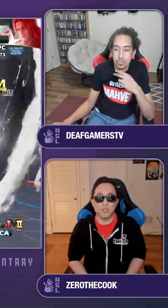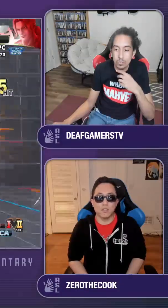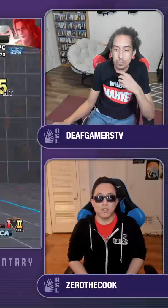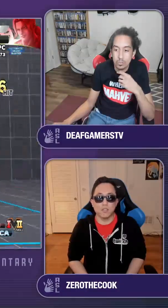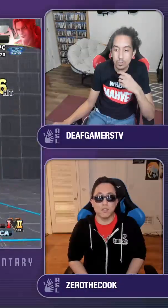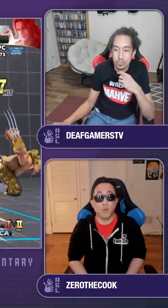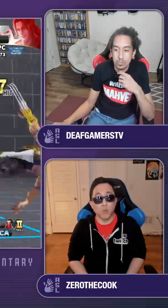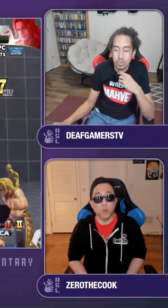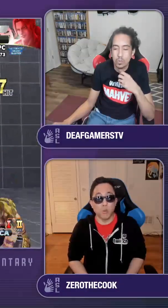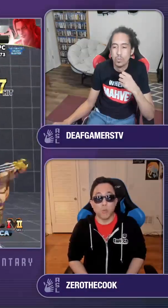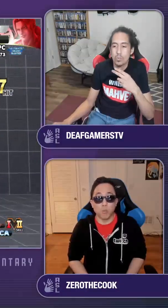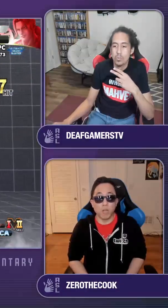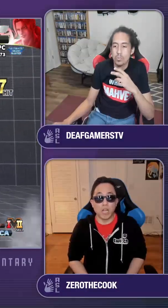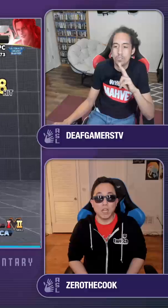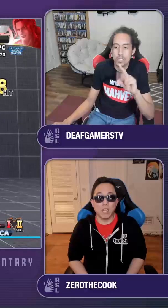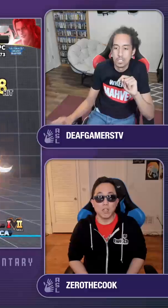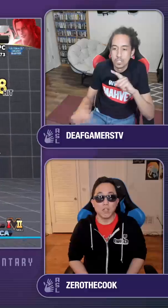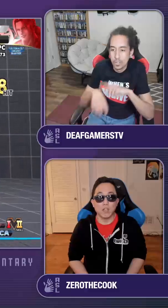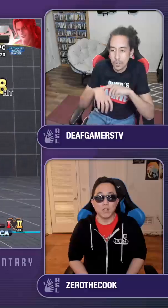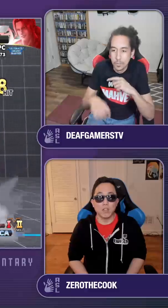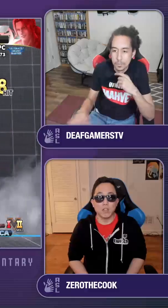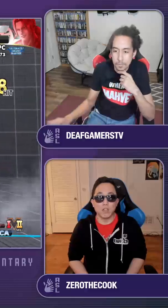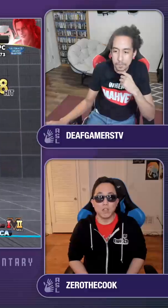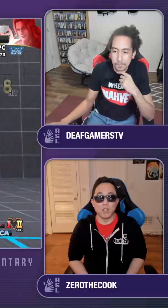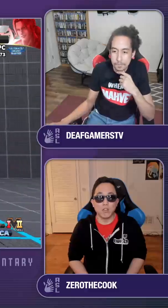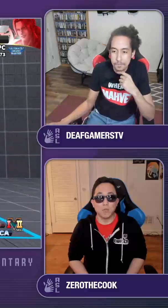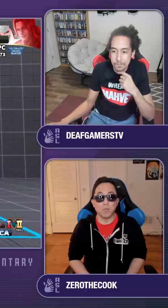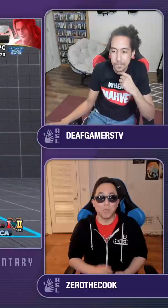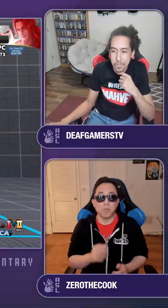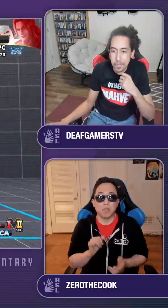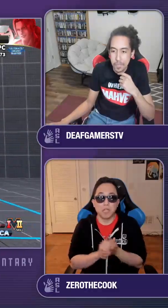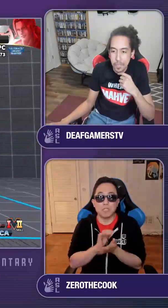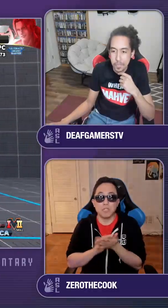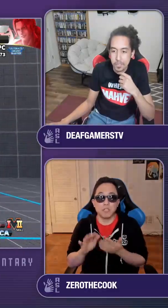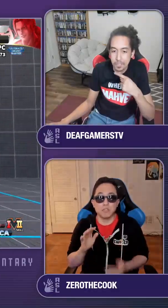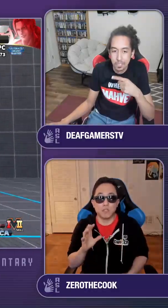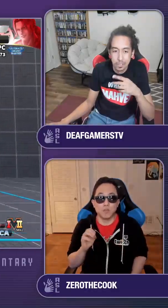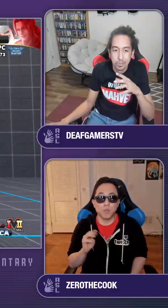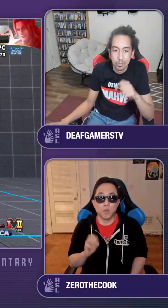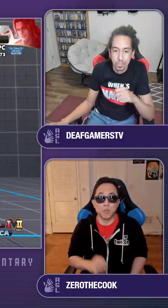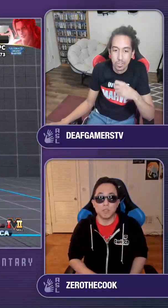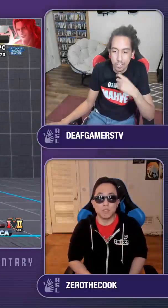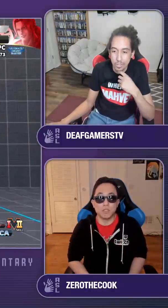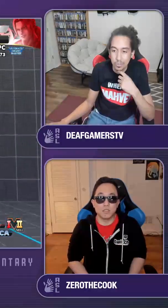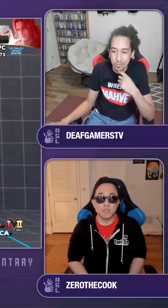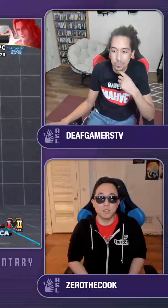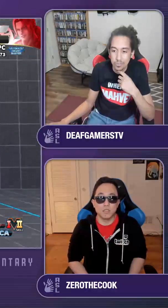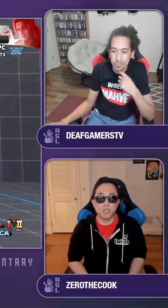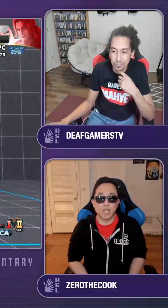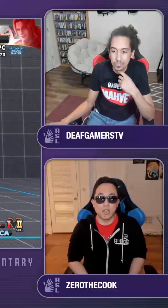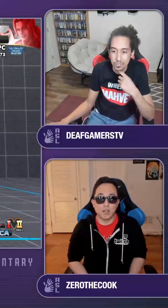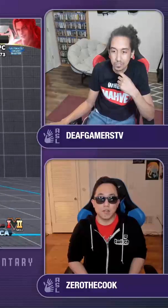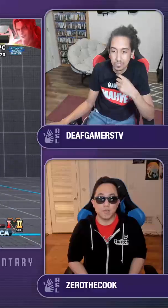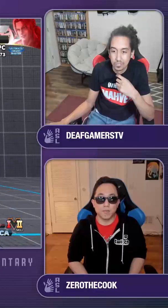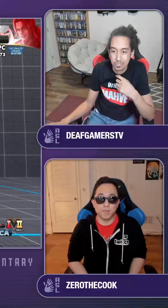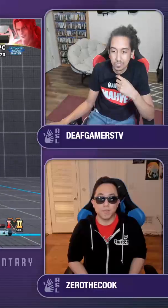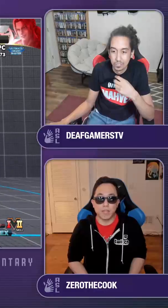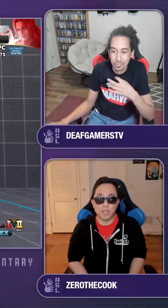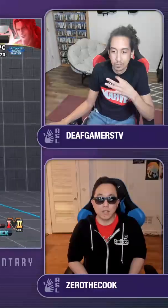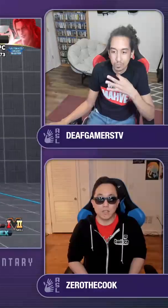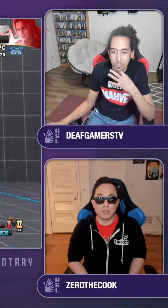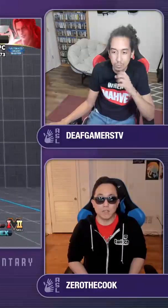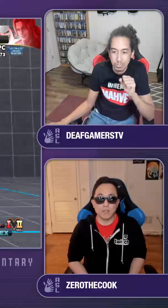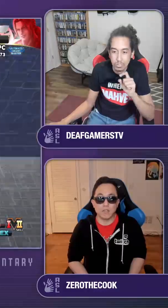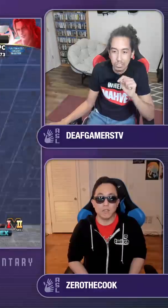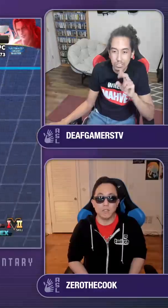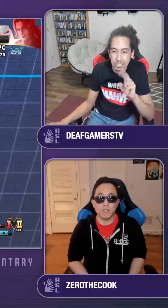can begin. I spoke too soon. I check after the medium fireball there from Jazdero. Knows that it. I'm surprised